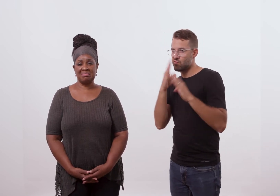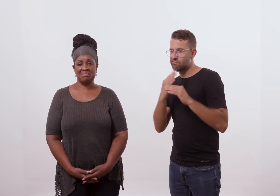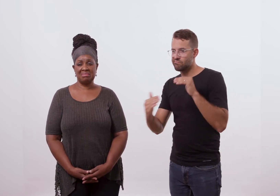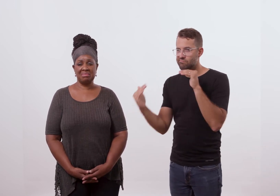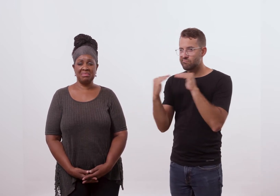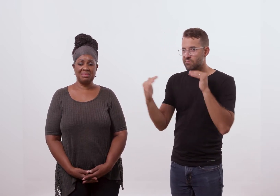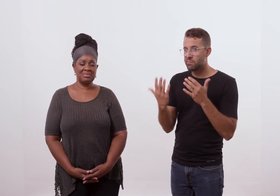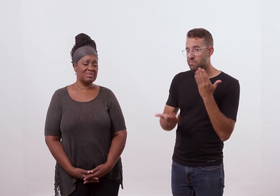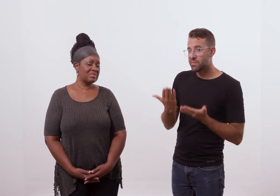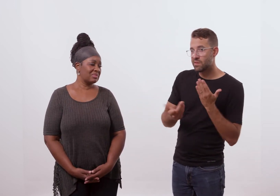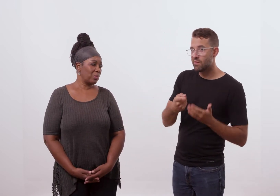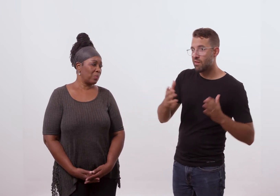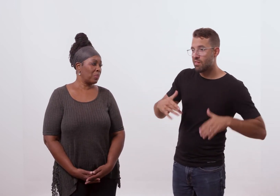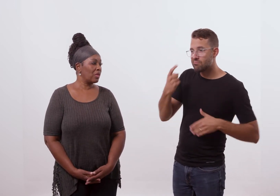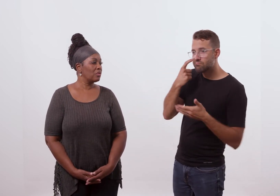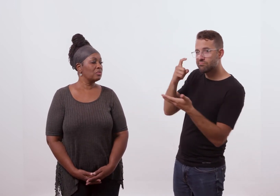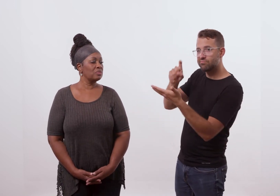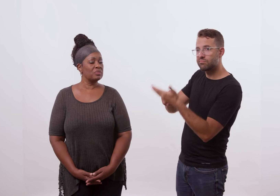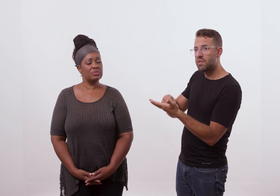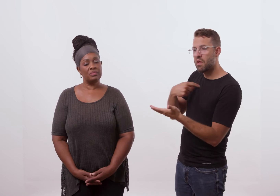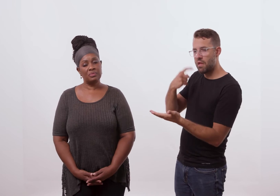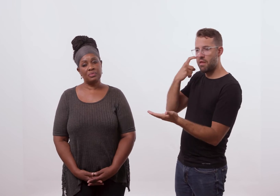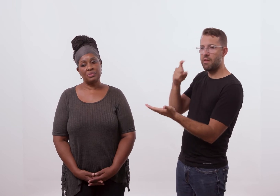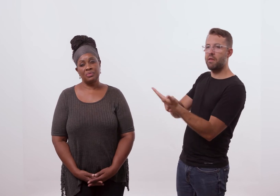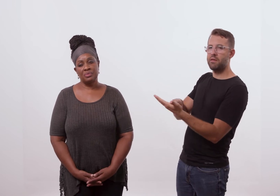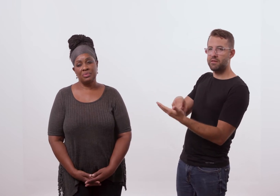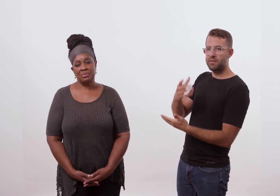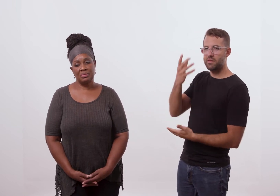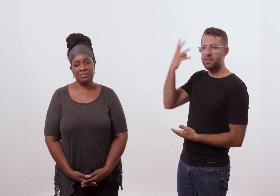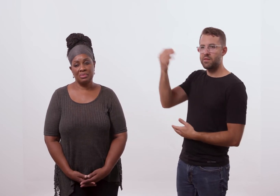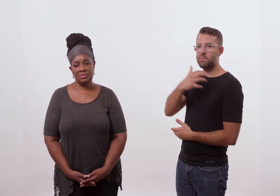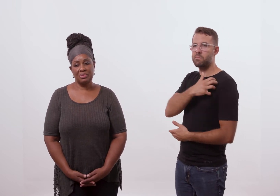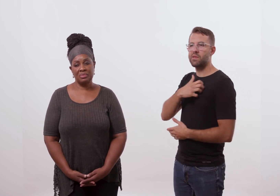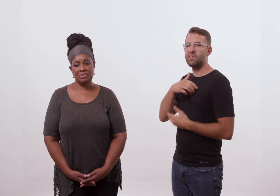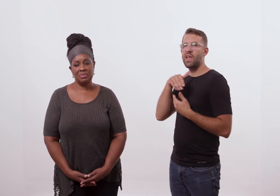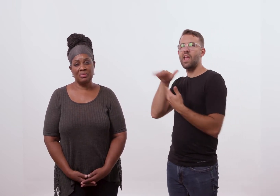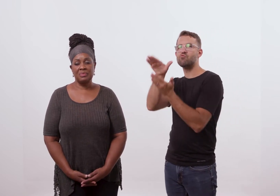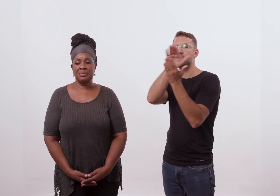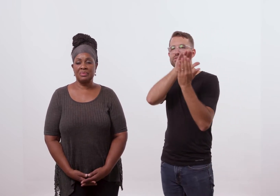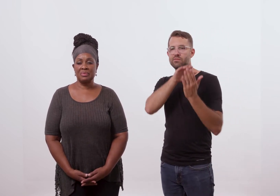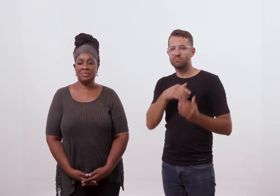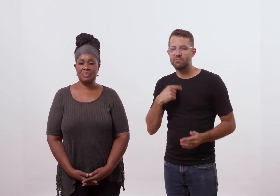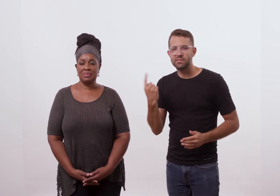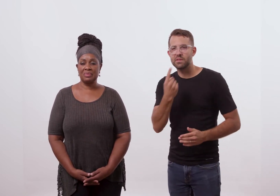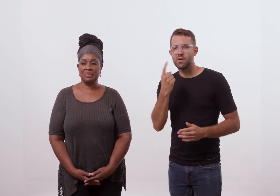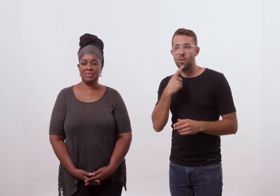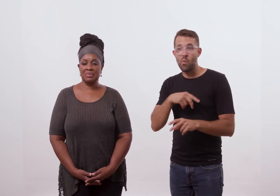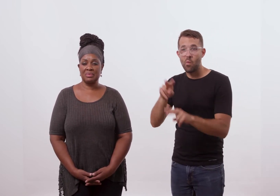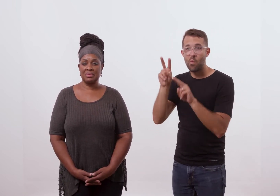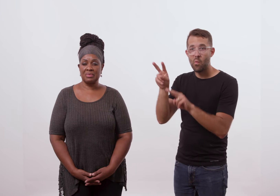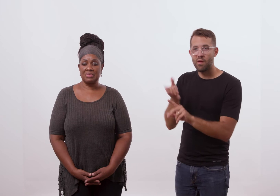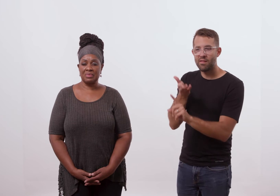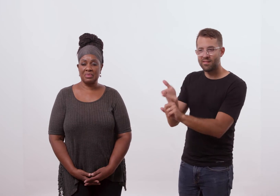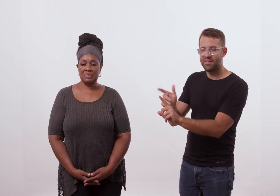I did. We had a visitor listening in on Bear Claw's howl. She... Refuge. Protect the